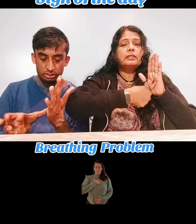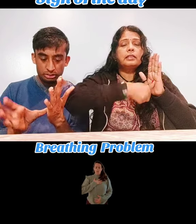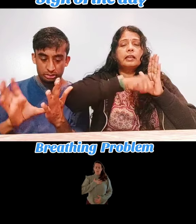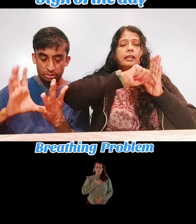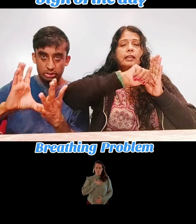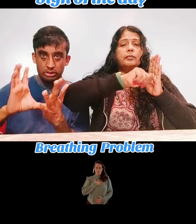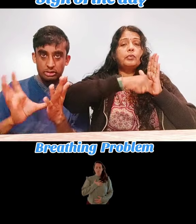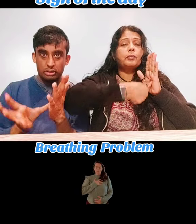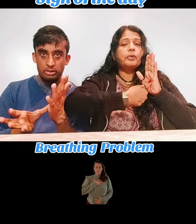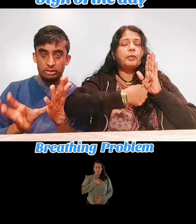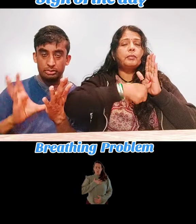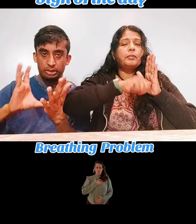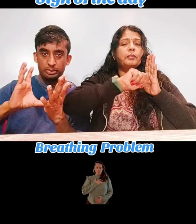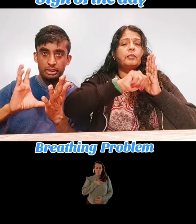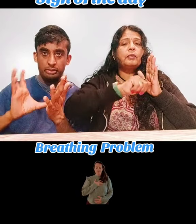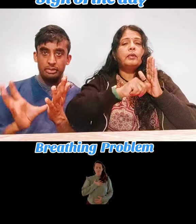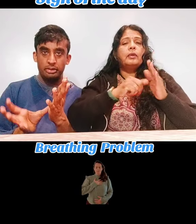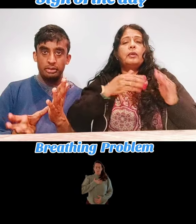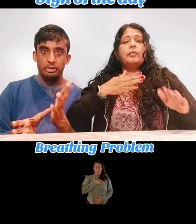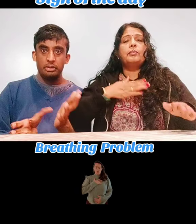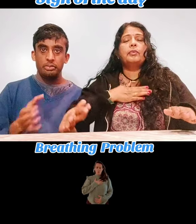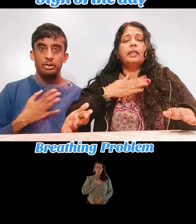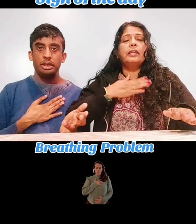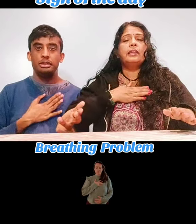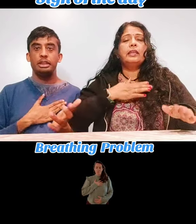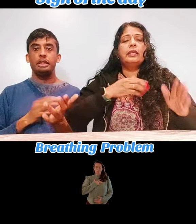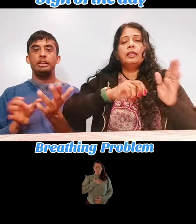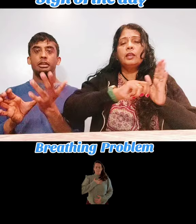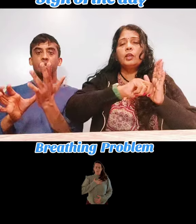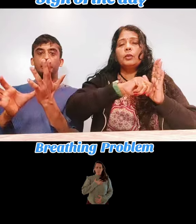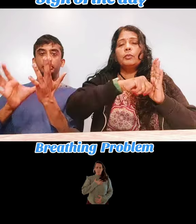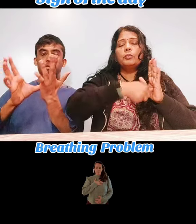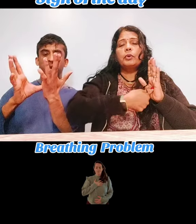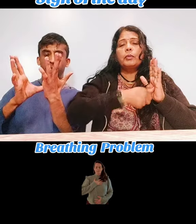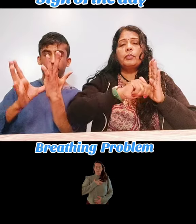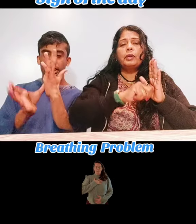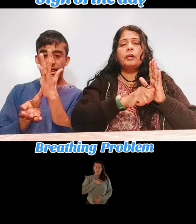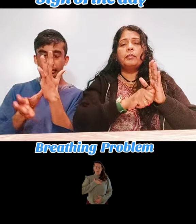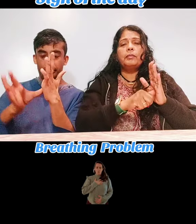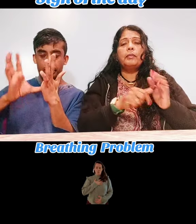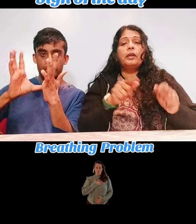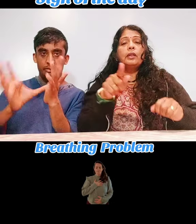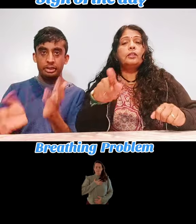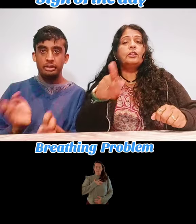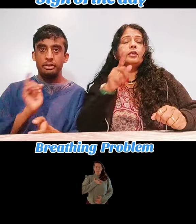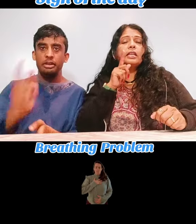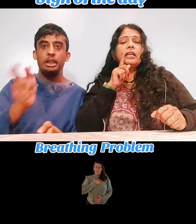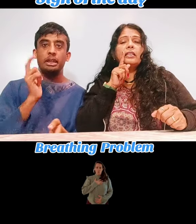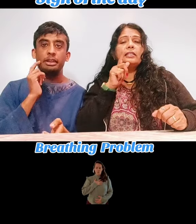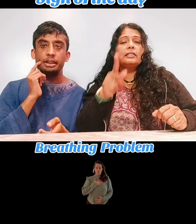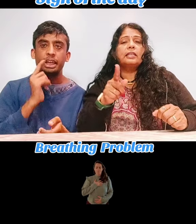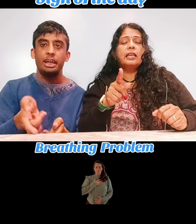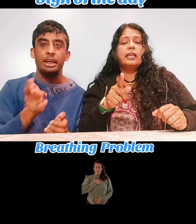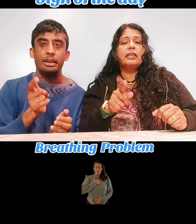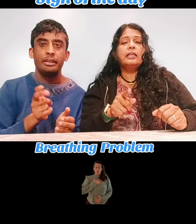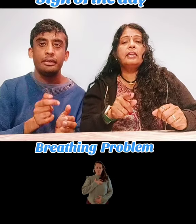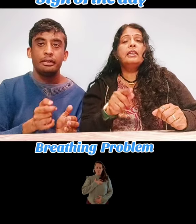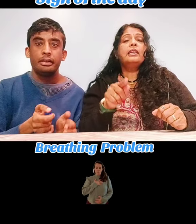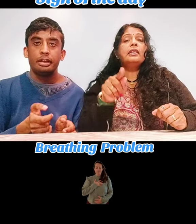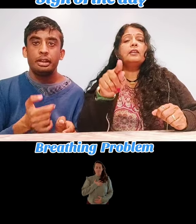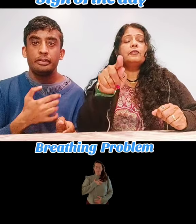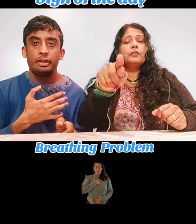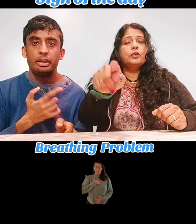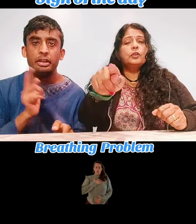Just circle it. Problem. Problem. Breathing problem. You can